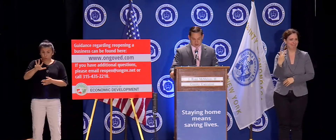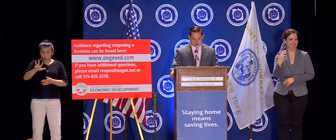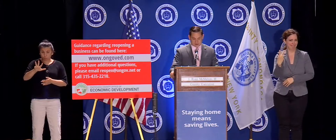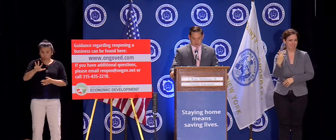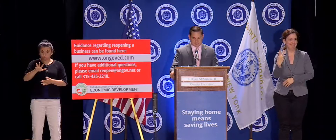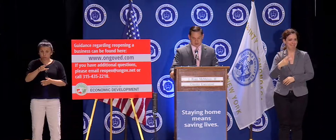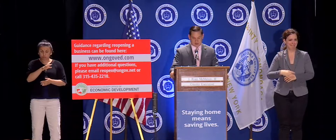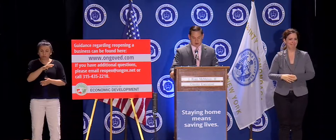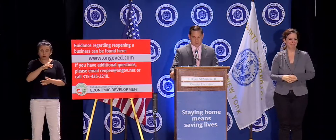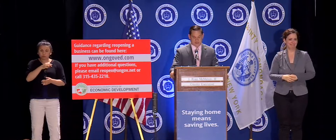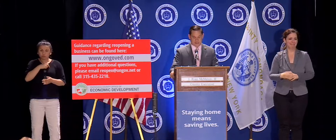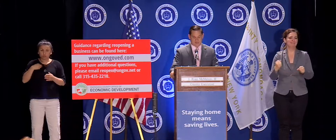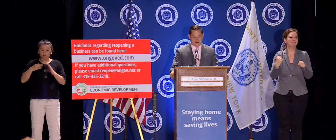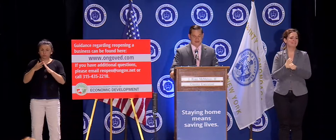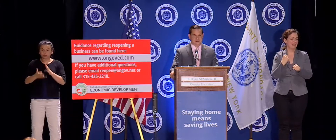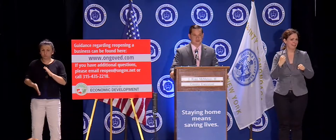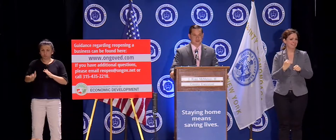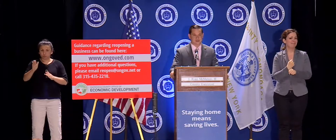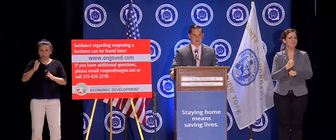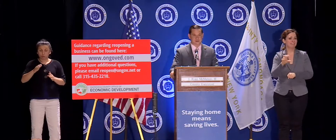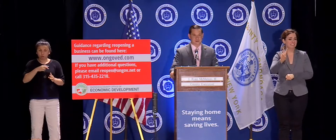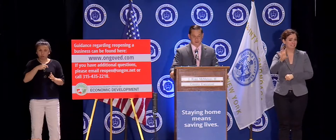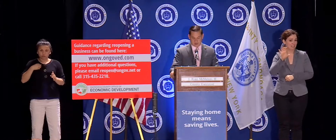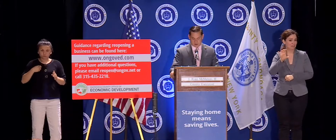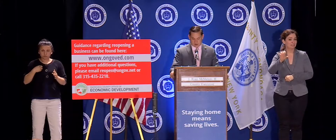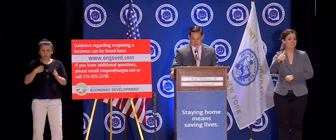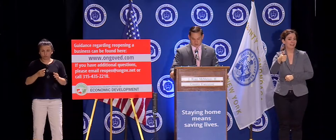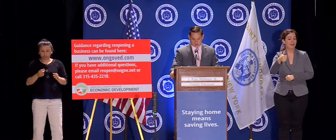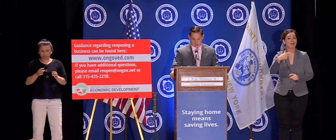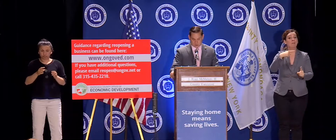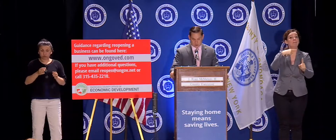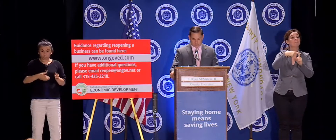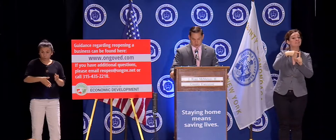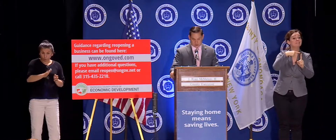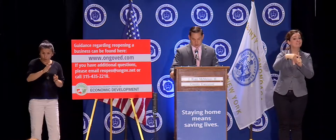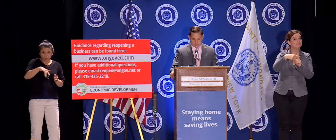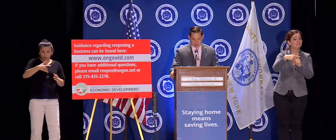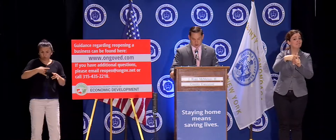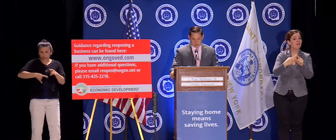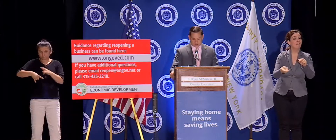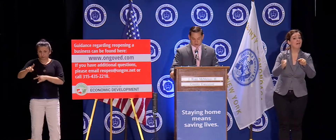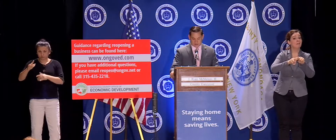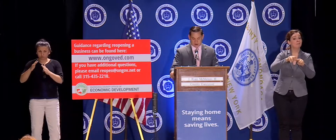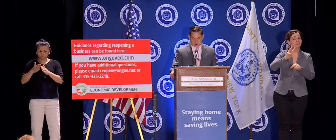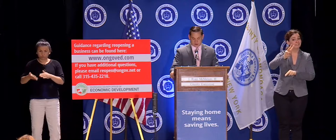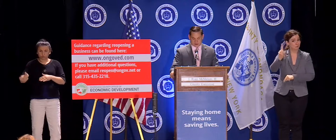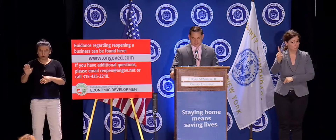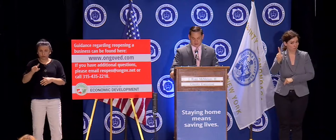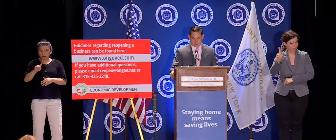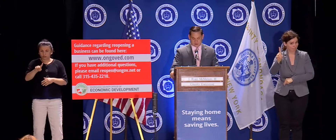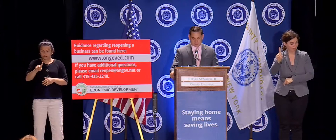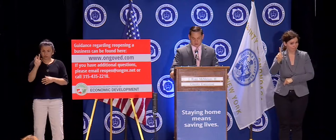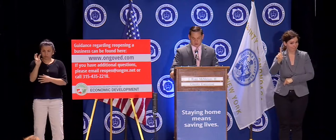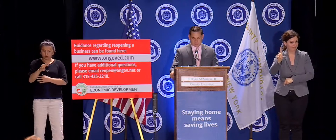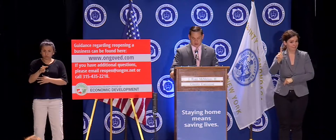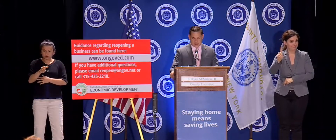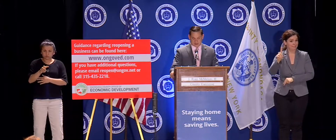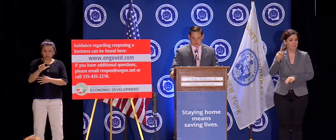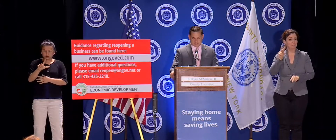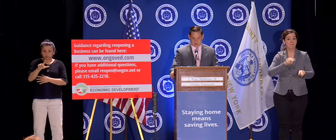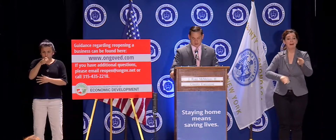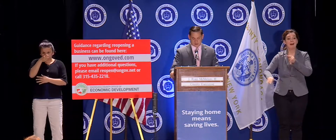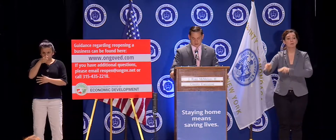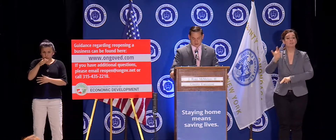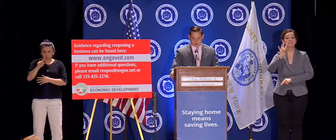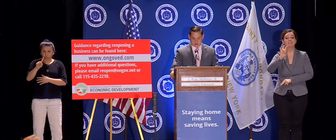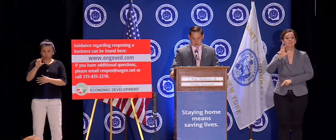stats, 1,710 positive cases, up 61. Presently monitoring 732